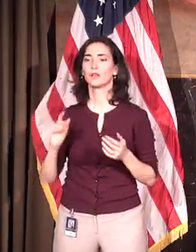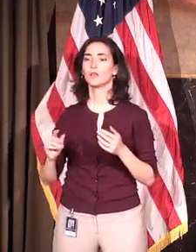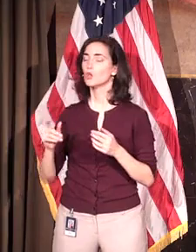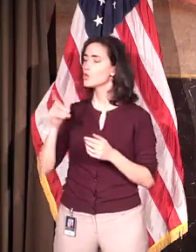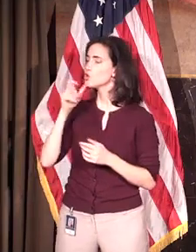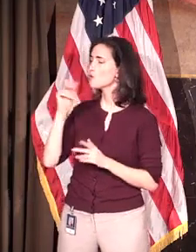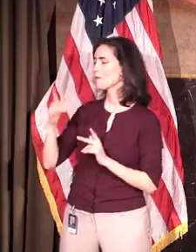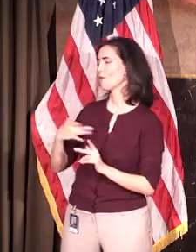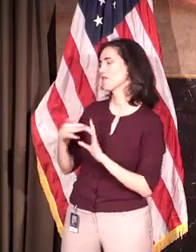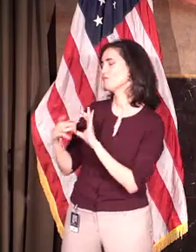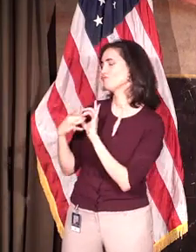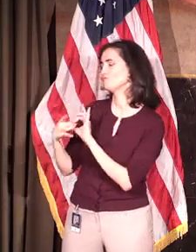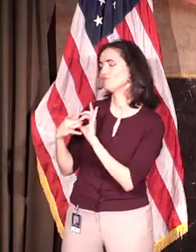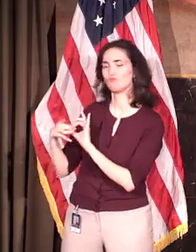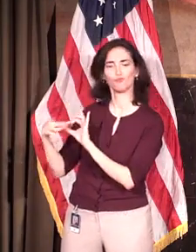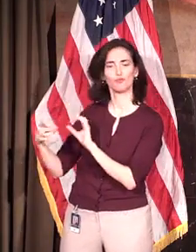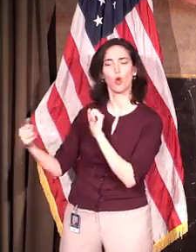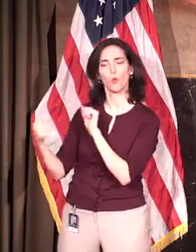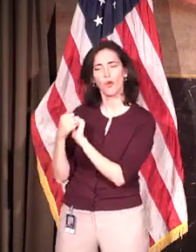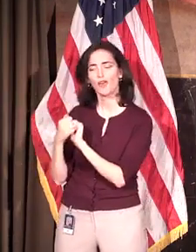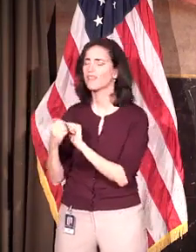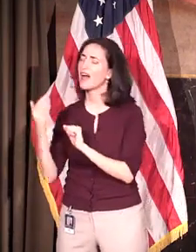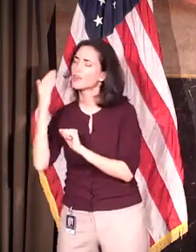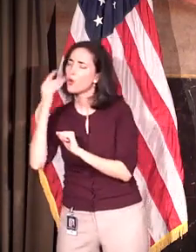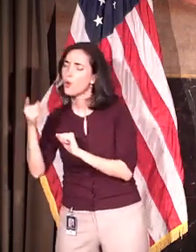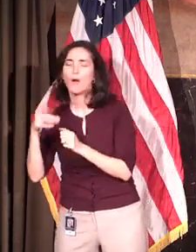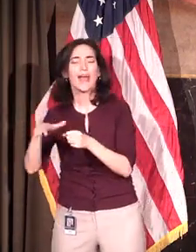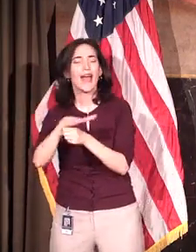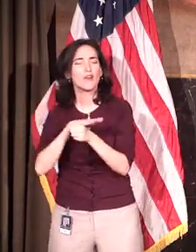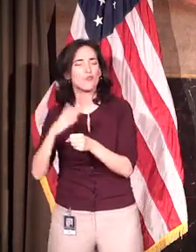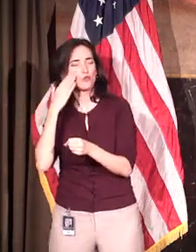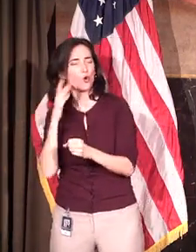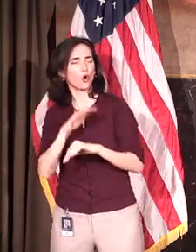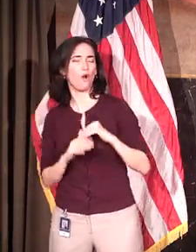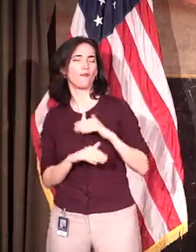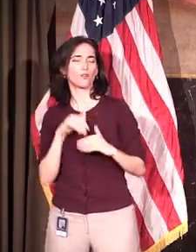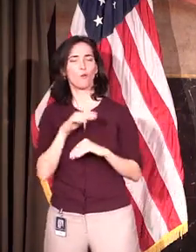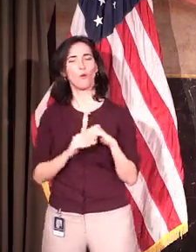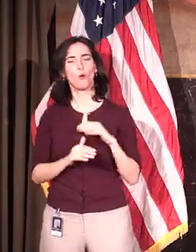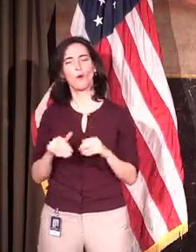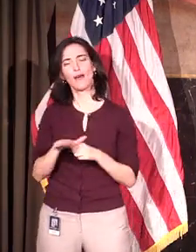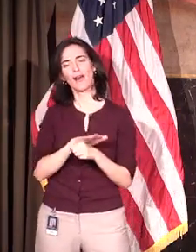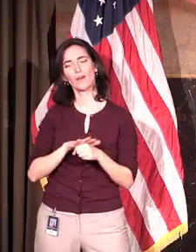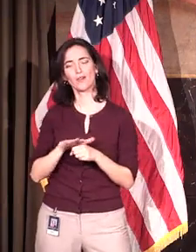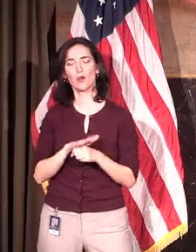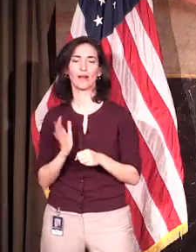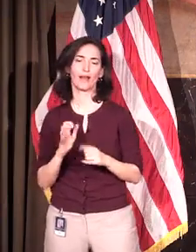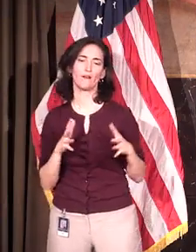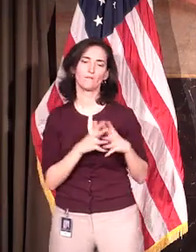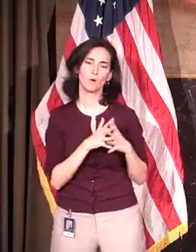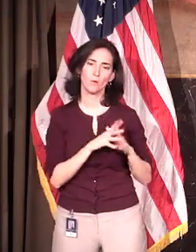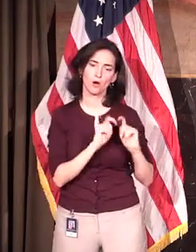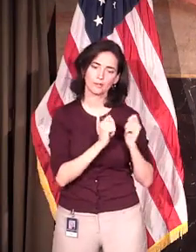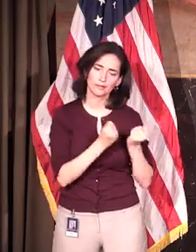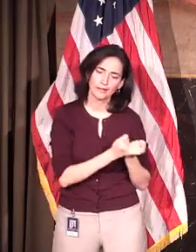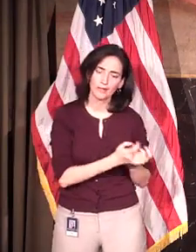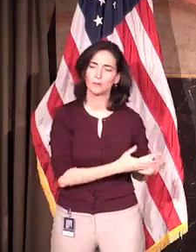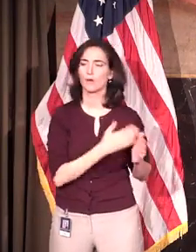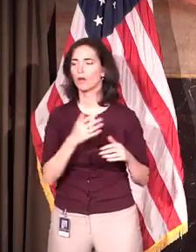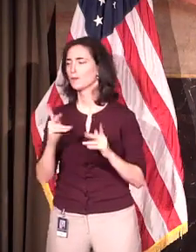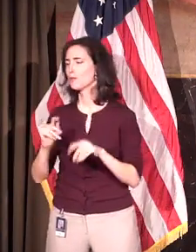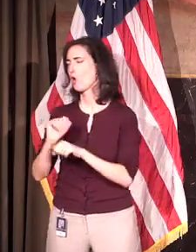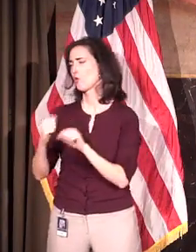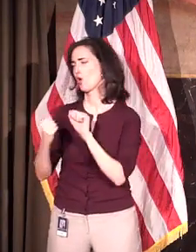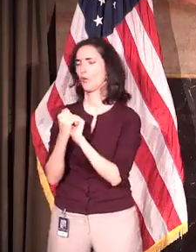they feel close to or in familiar settings that they feel comfortable with, their football team, their close